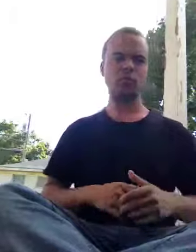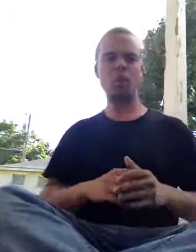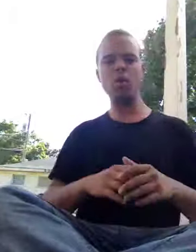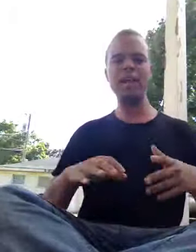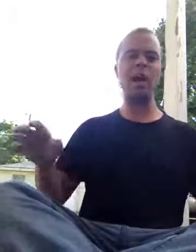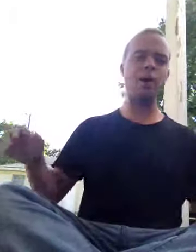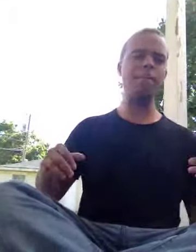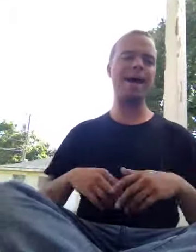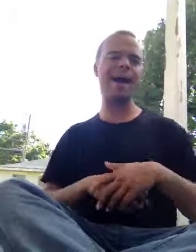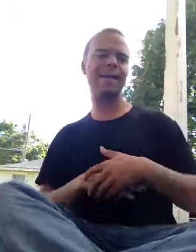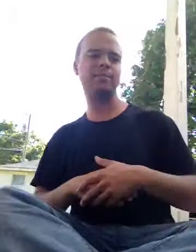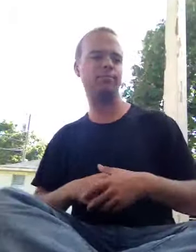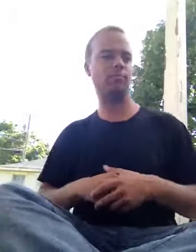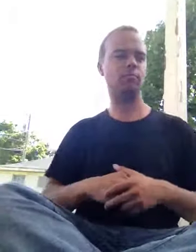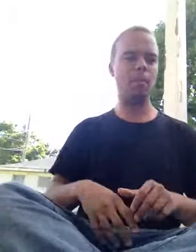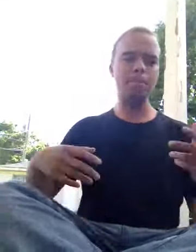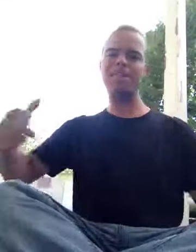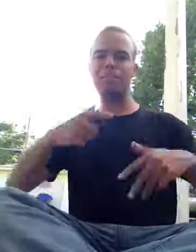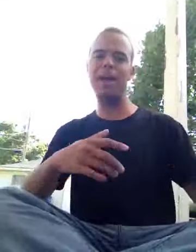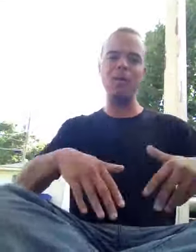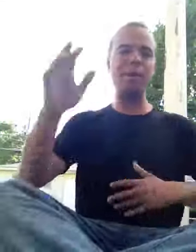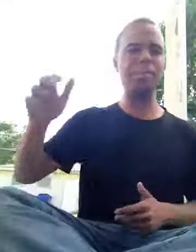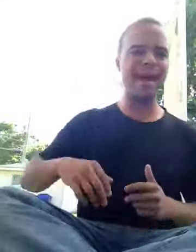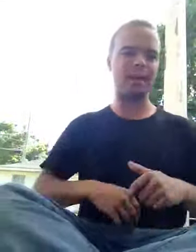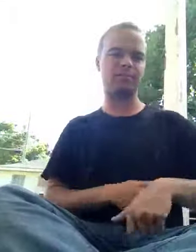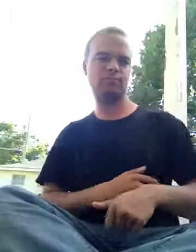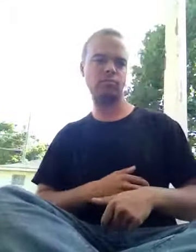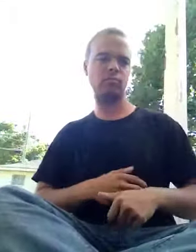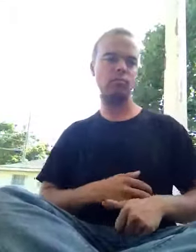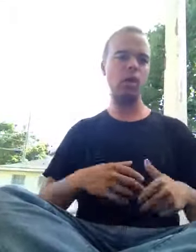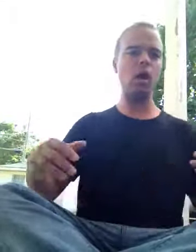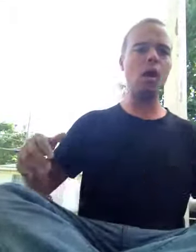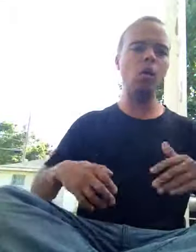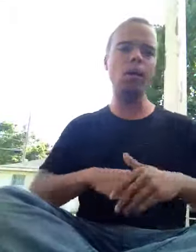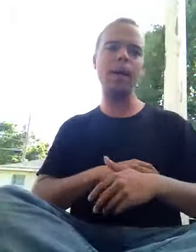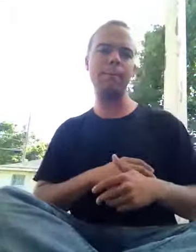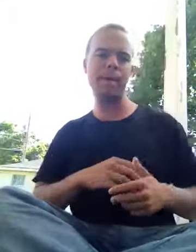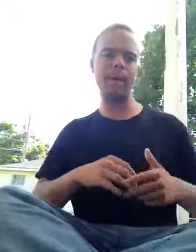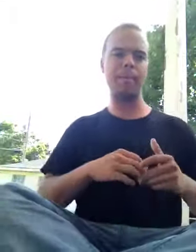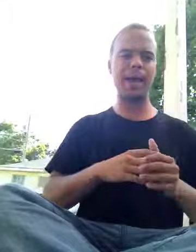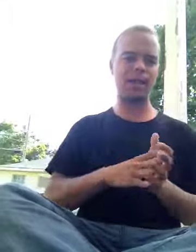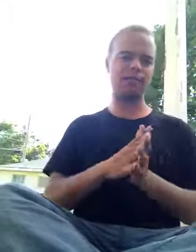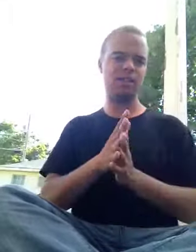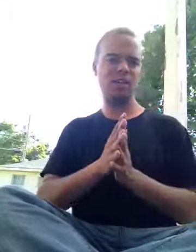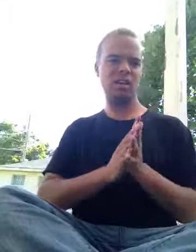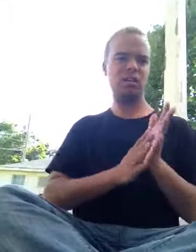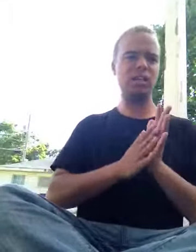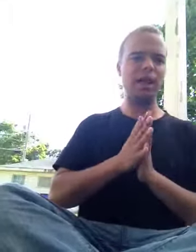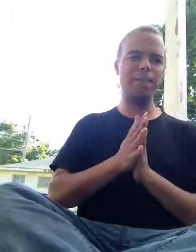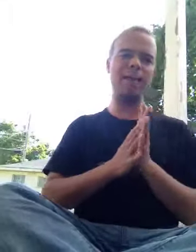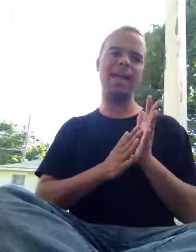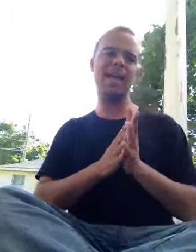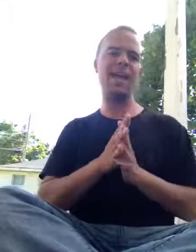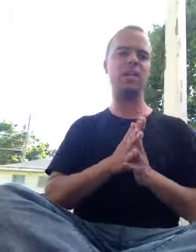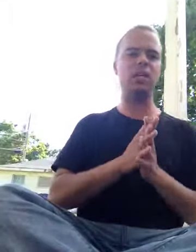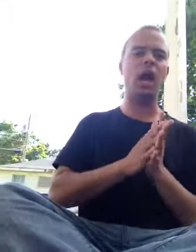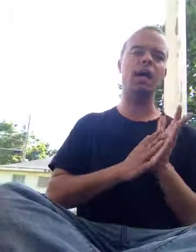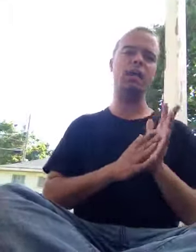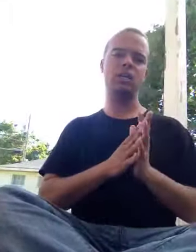back. I'm down her back. Miss Mary Mack, all rolled up in the pack. She let me hit it